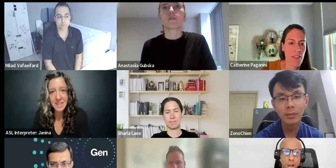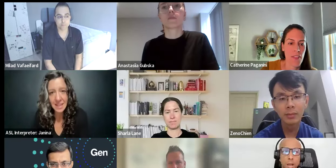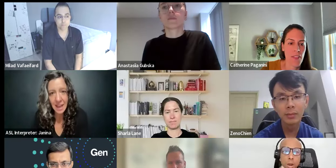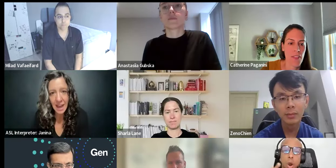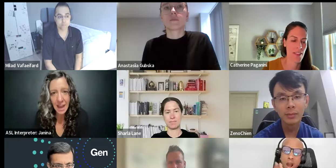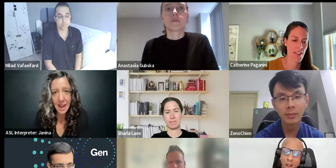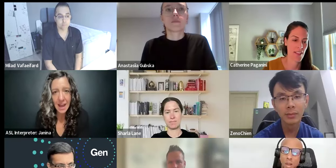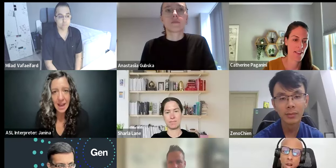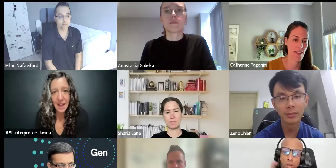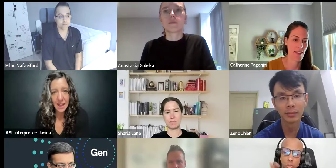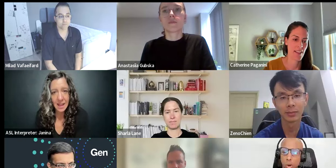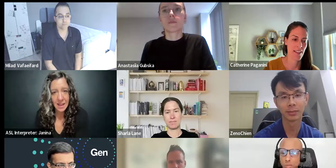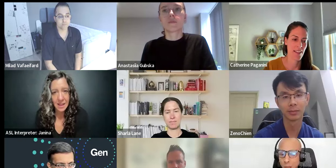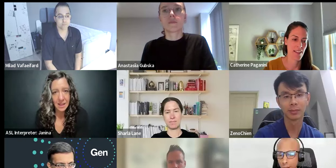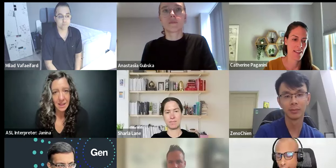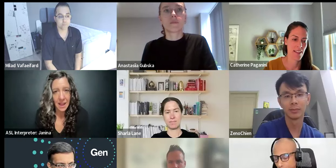Travis saying, yeah.